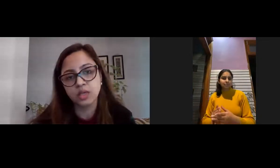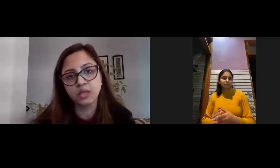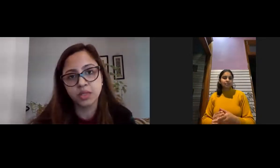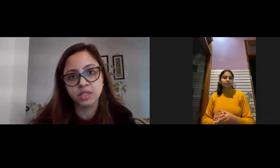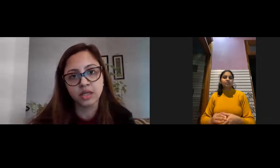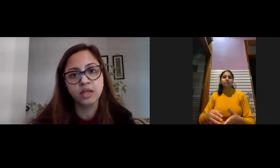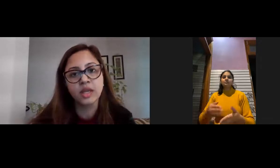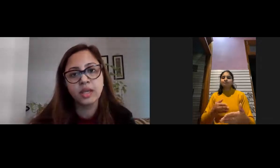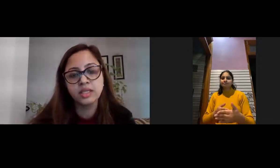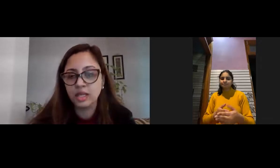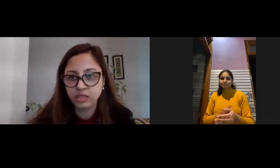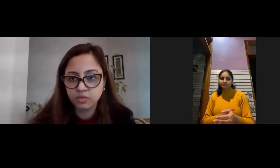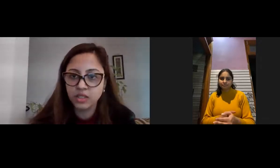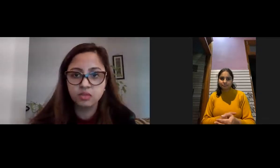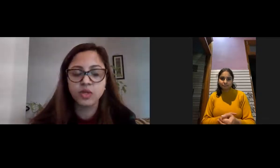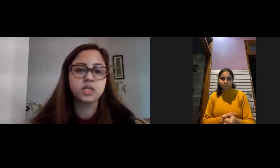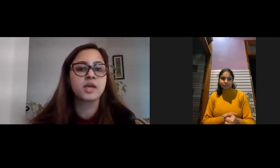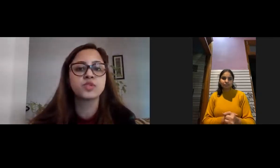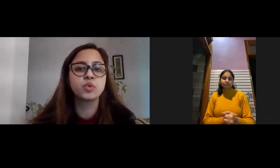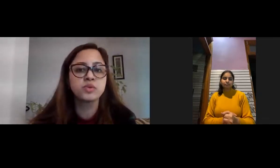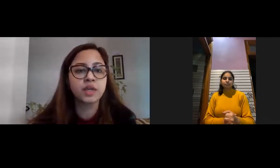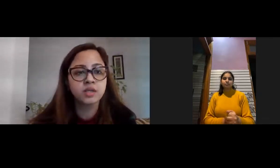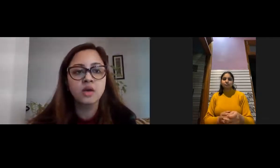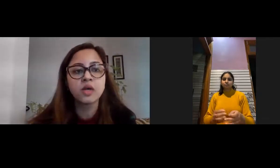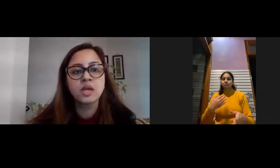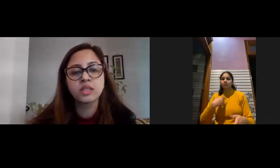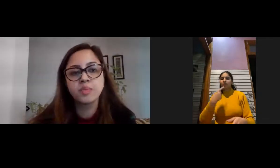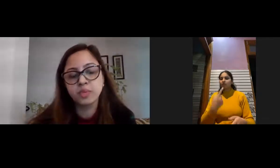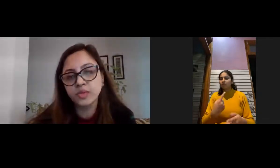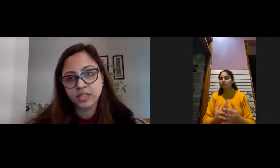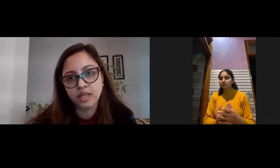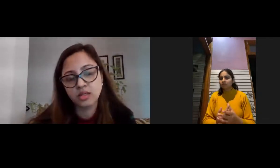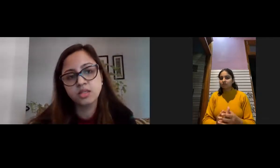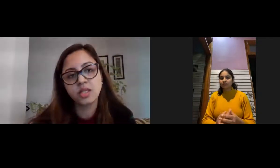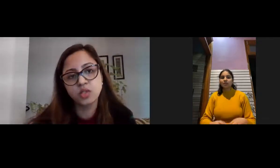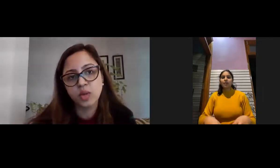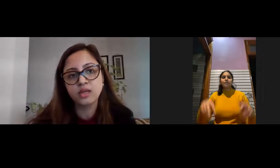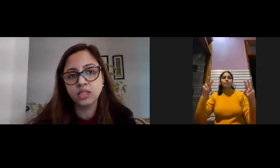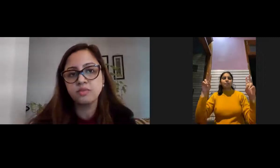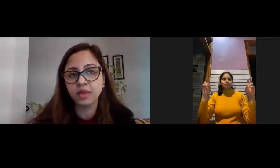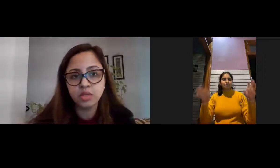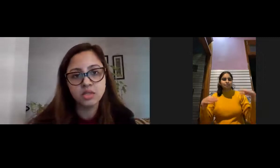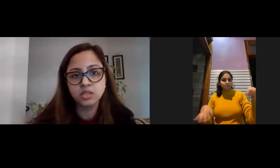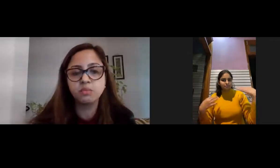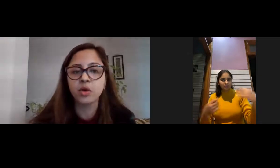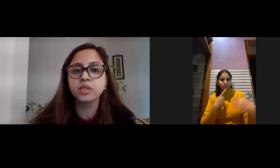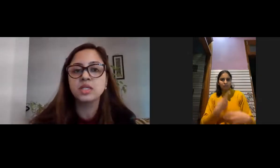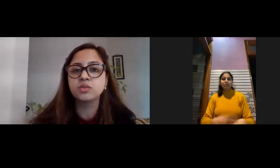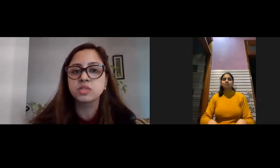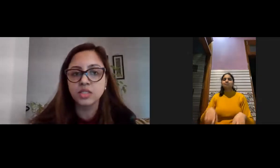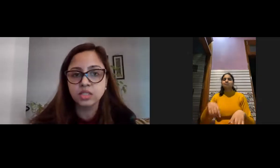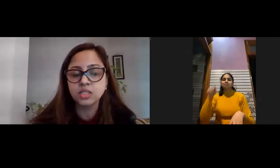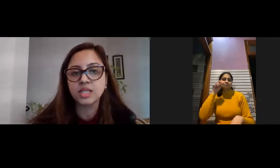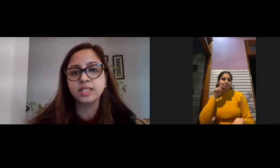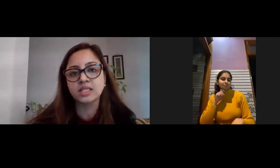to restrain Bertha. In the light of what I have spoken right now, the paper will center sexuality, femininity, body,